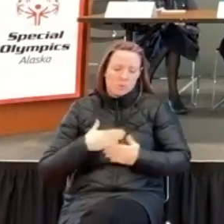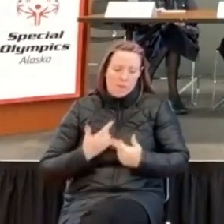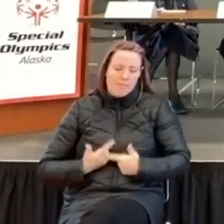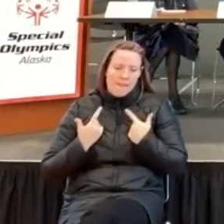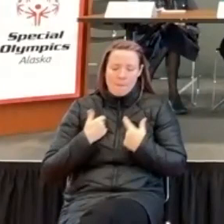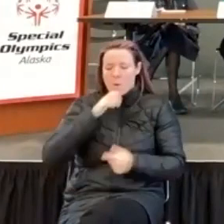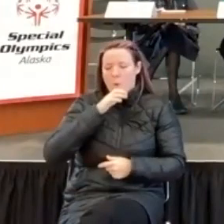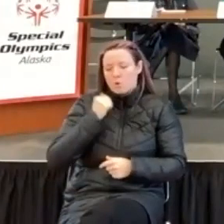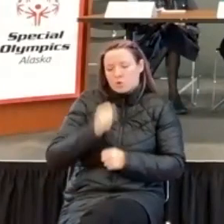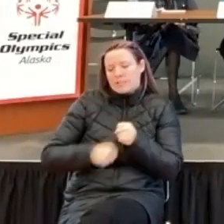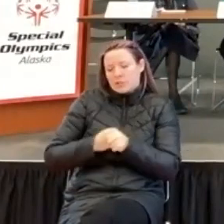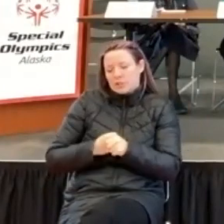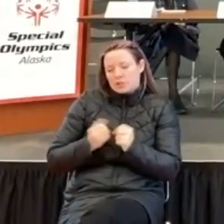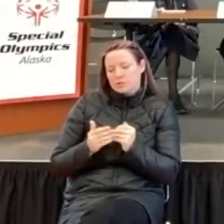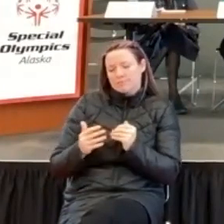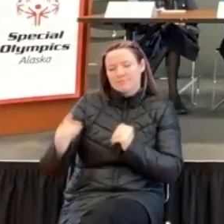older years.